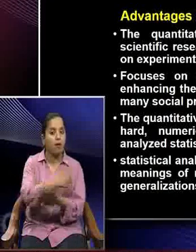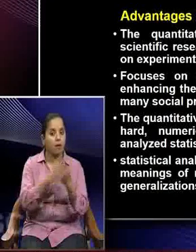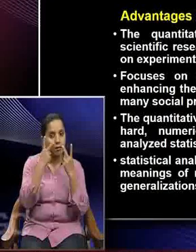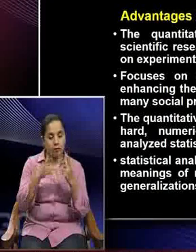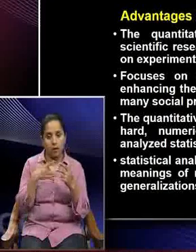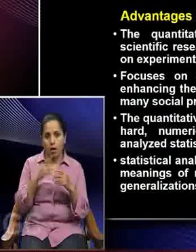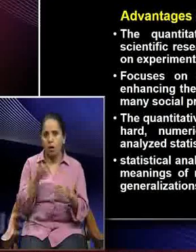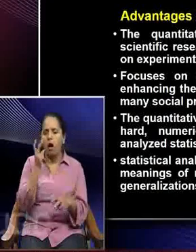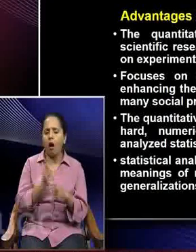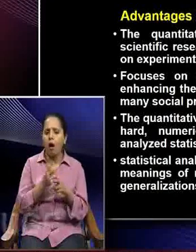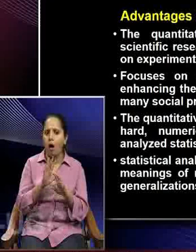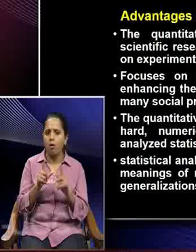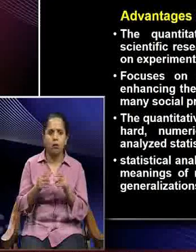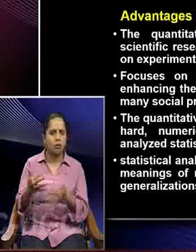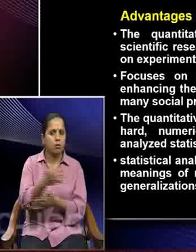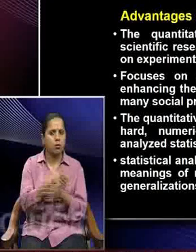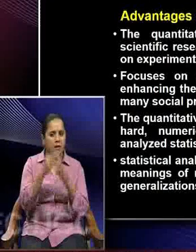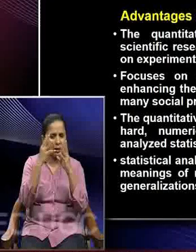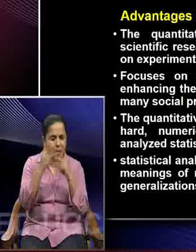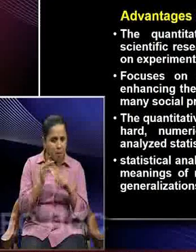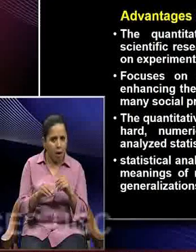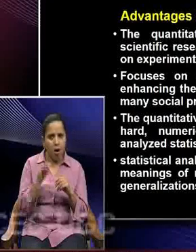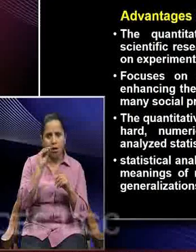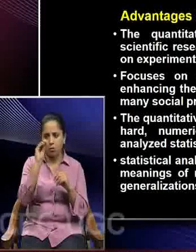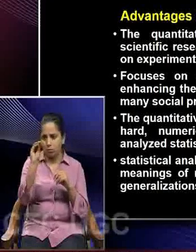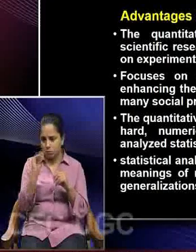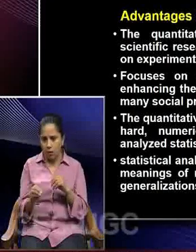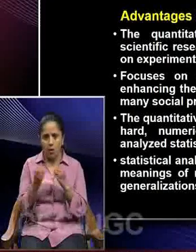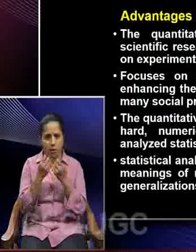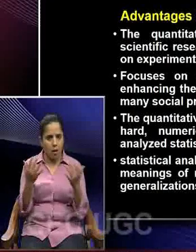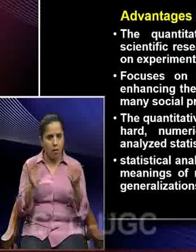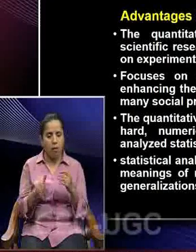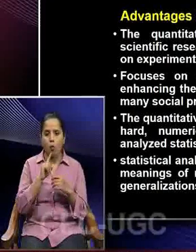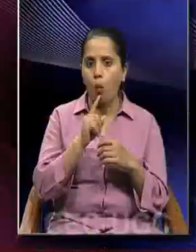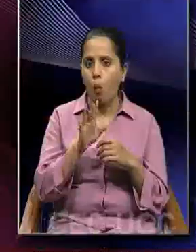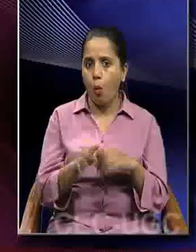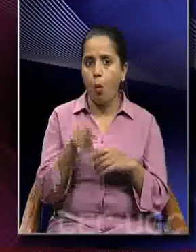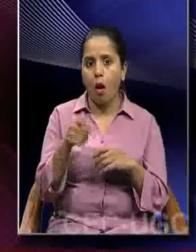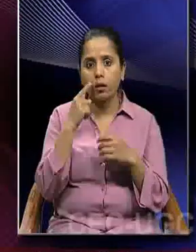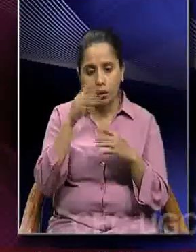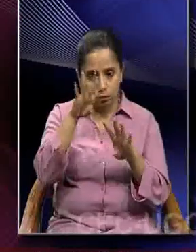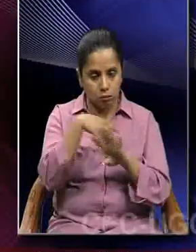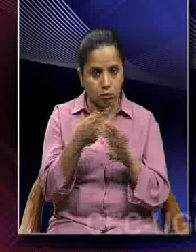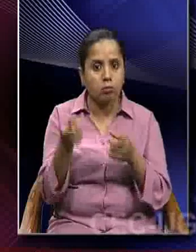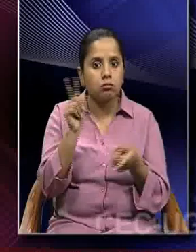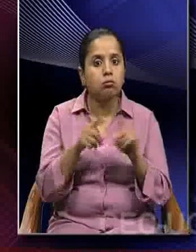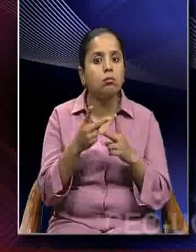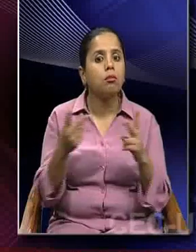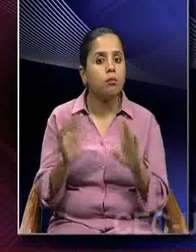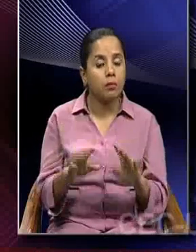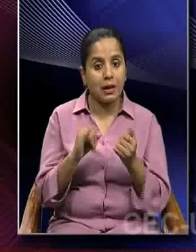be hard data. It is numerical and ordered, which is analyzed statistically.